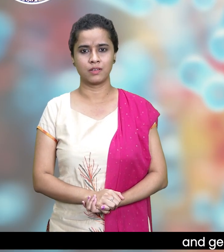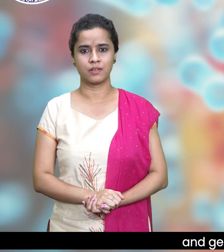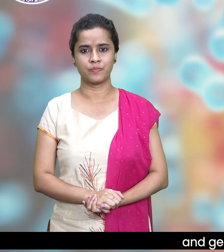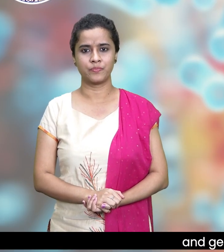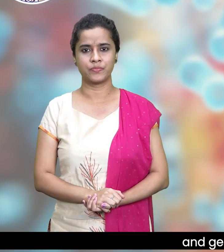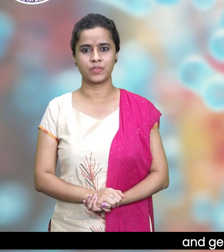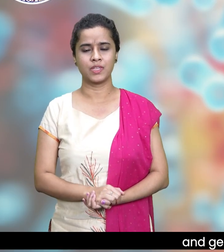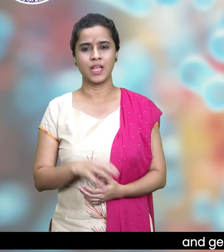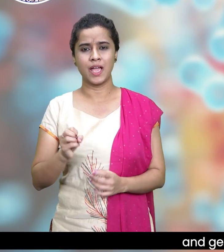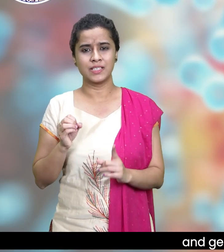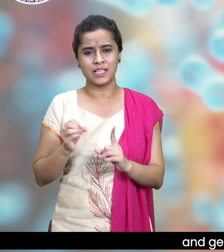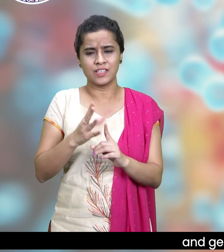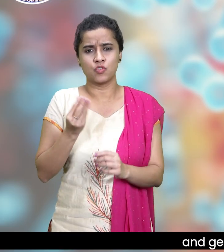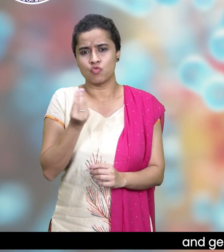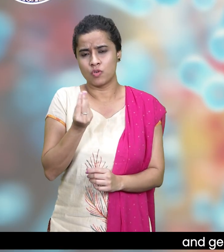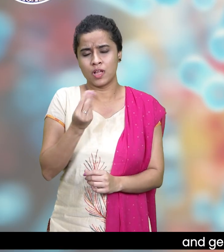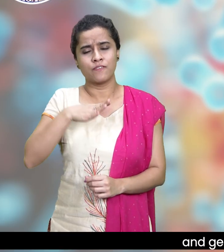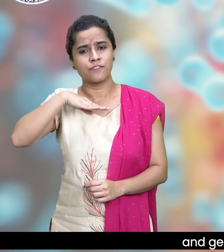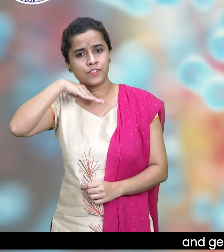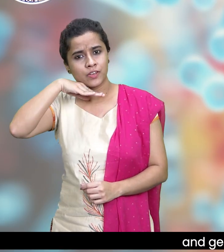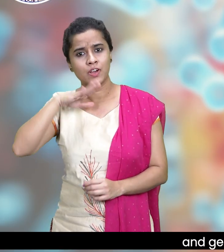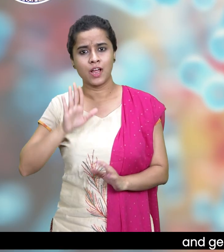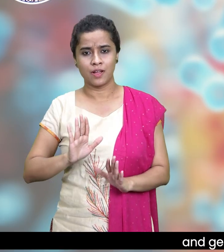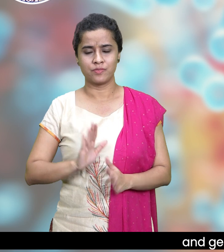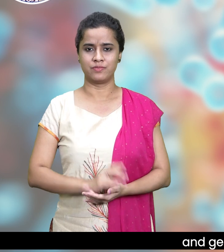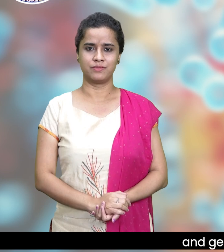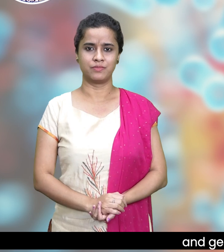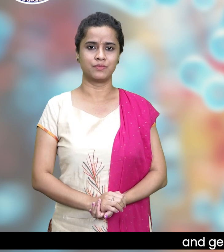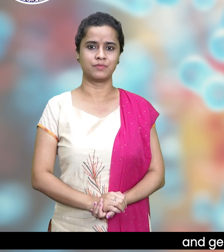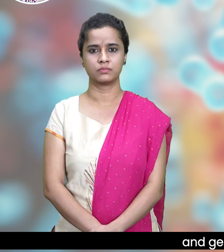and general effects such as fever.